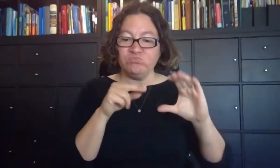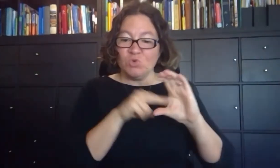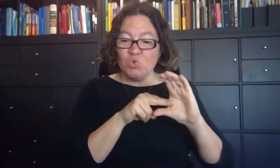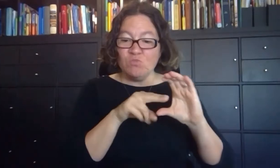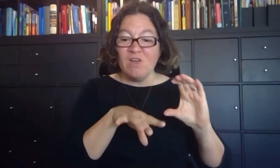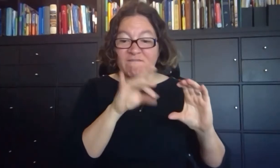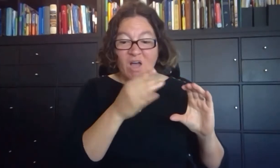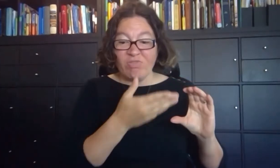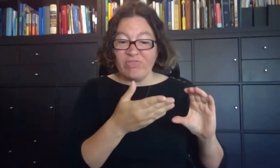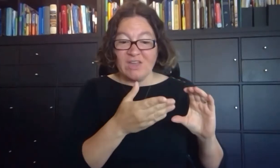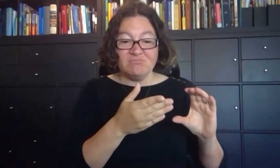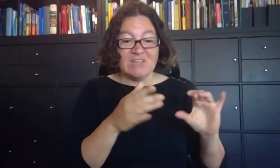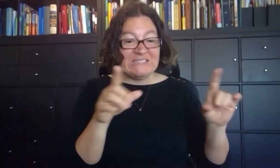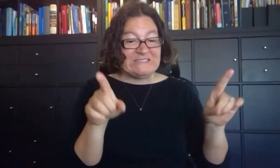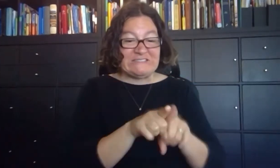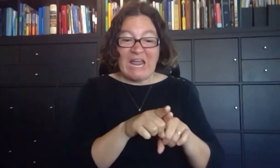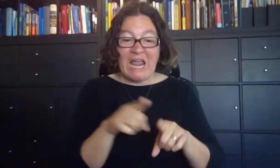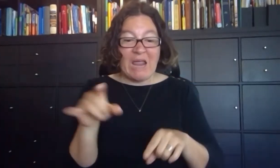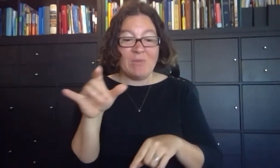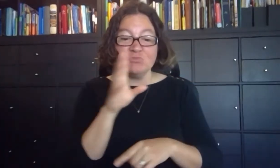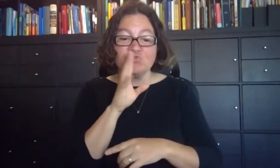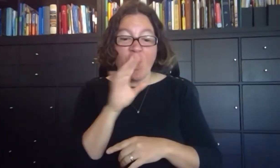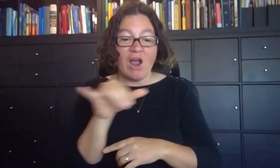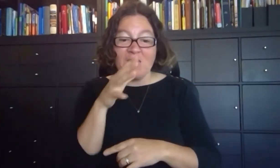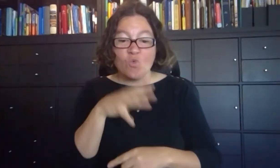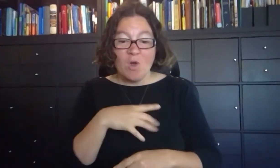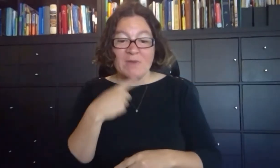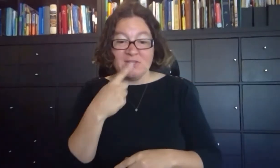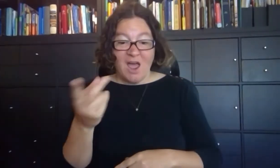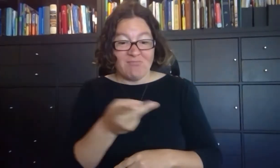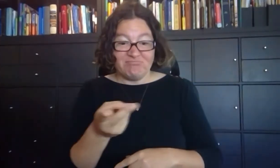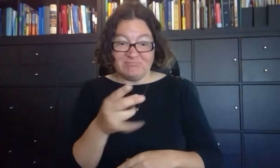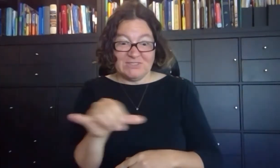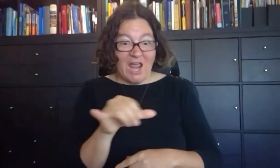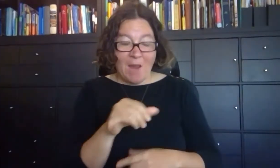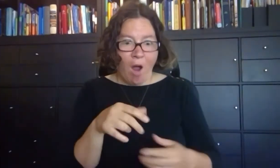Some who were with us went to the tomb and found things just like the women said,